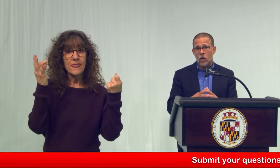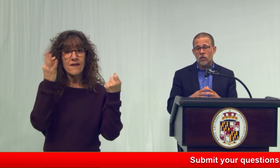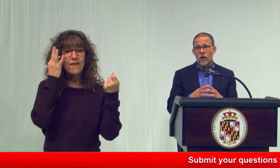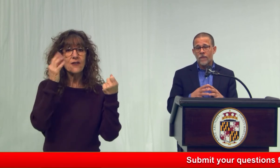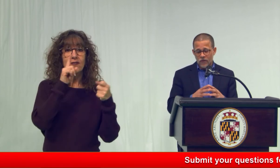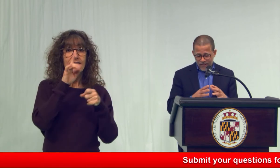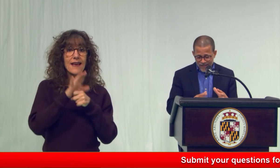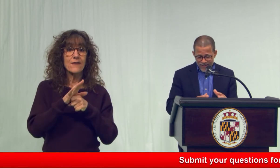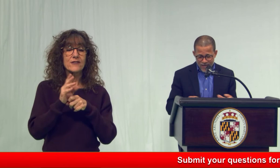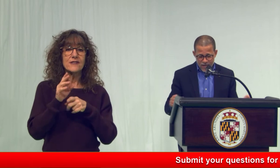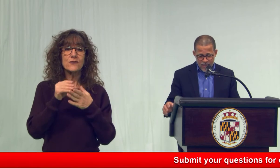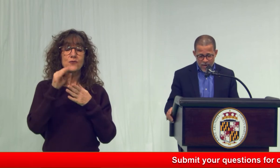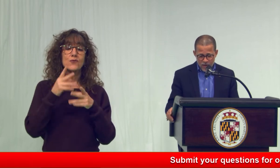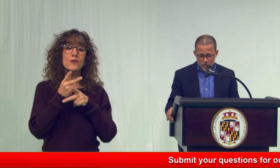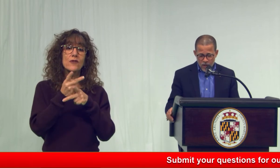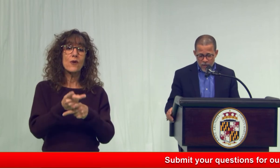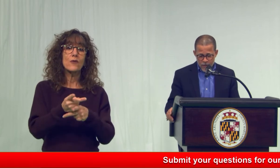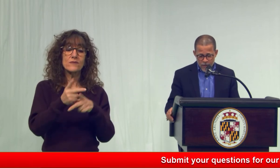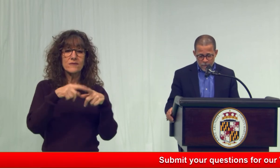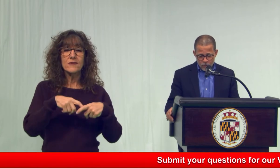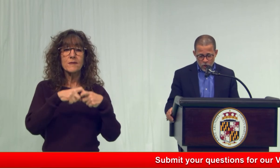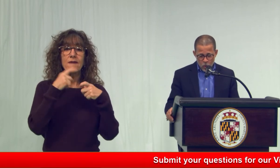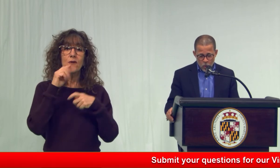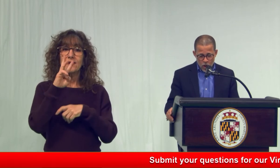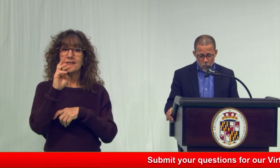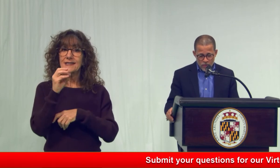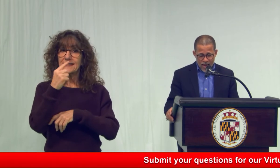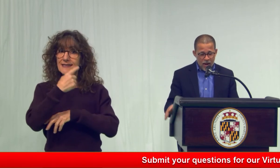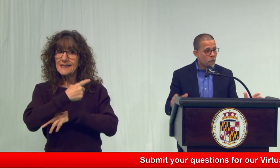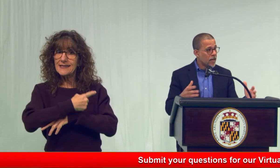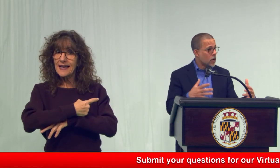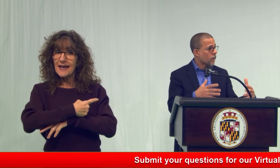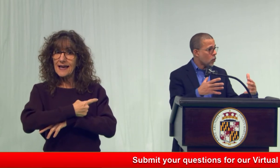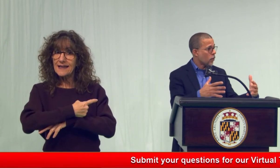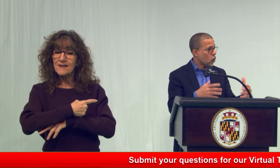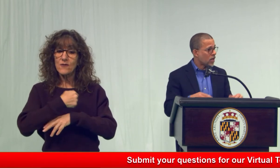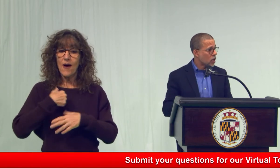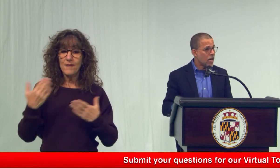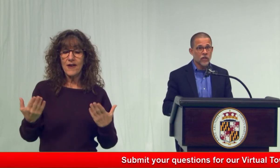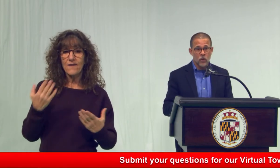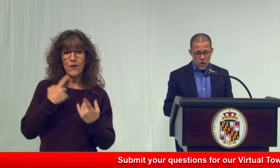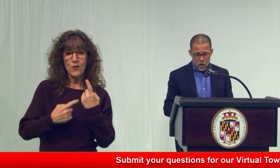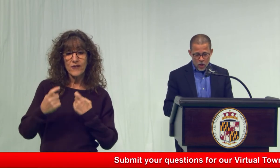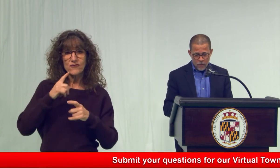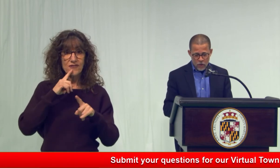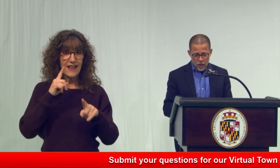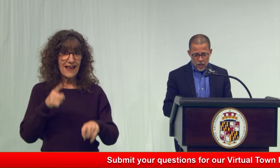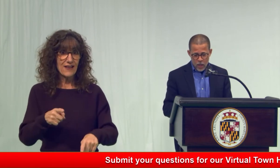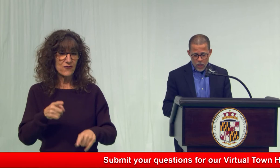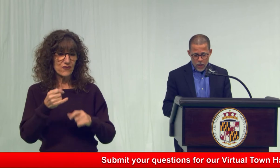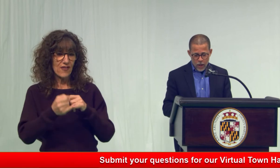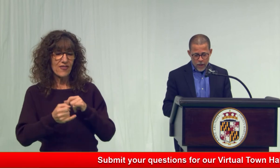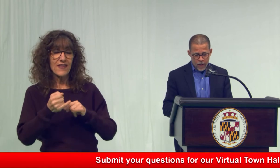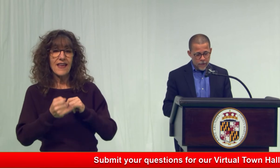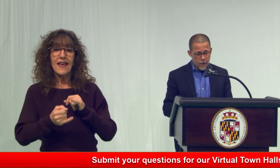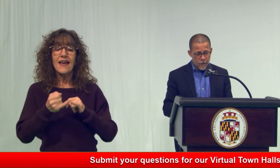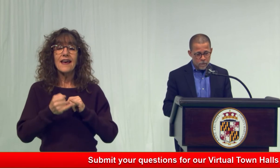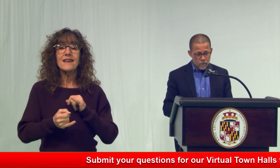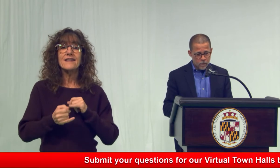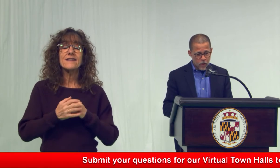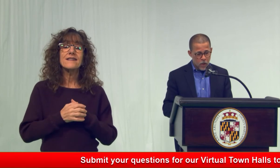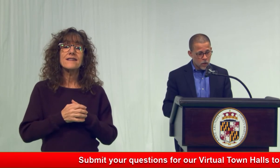guaranteed student loans, for 60 days. So with that, I'll be here for the question and answer period,